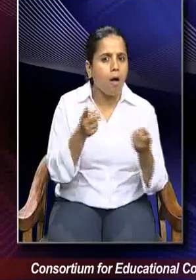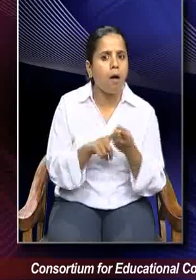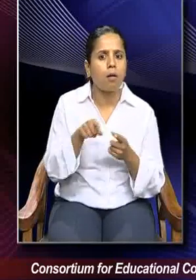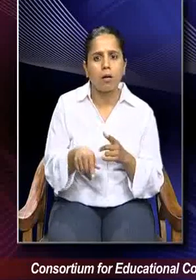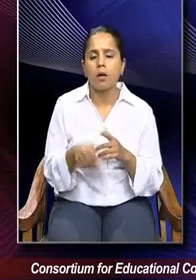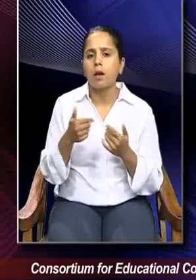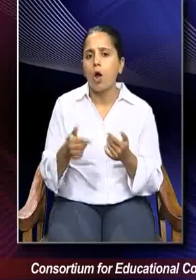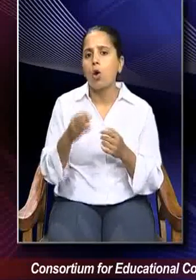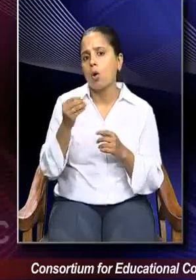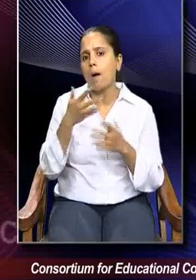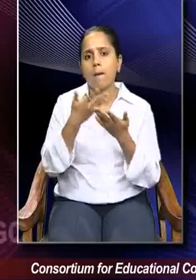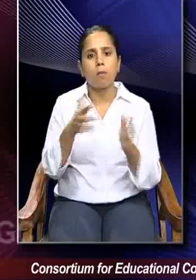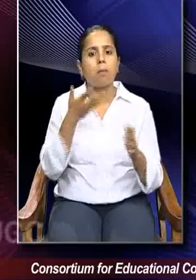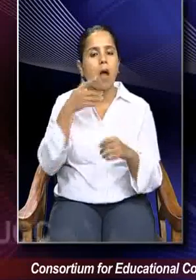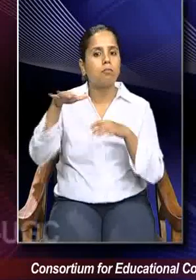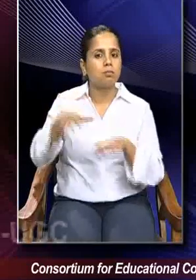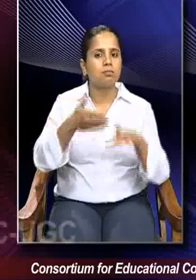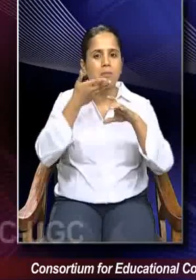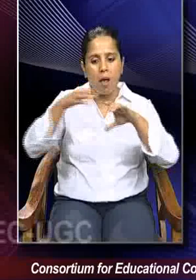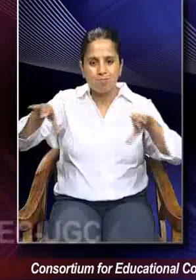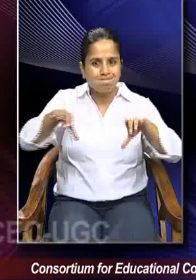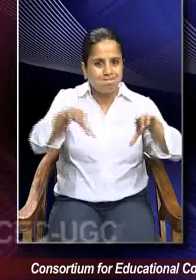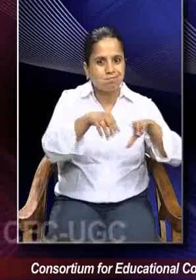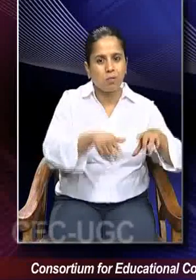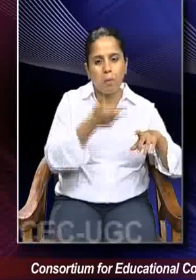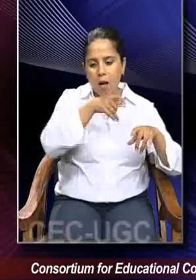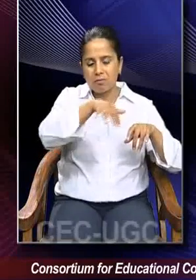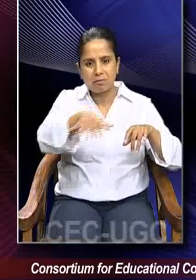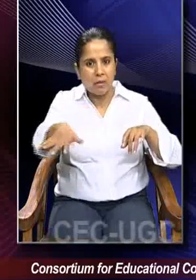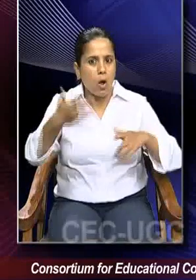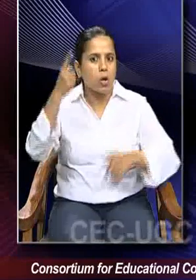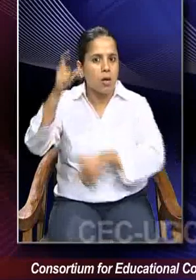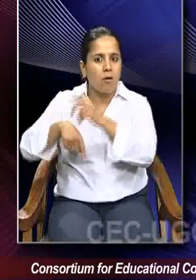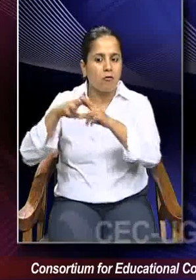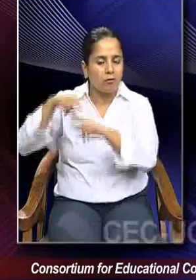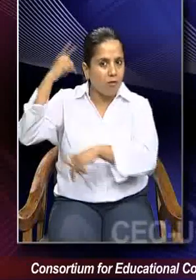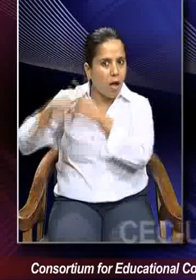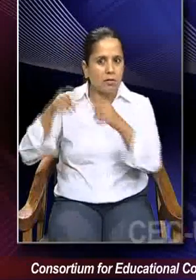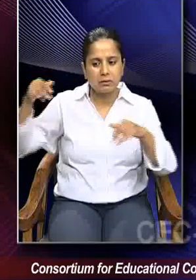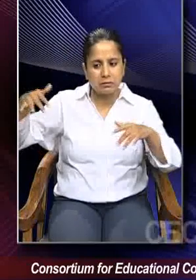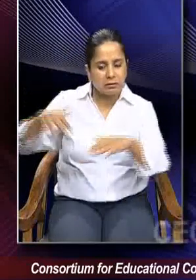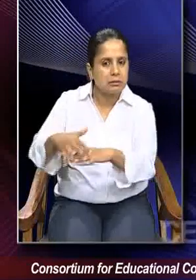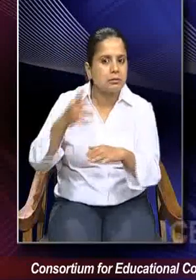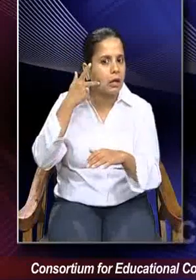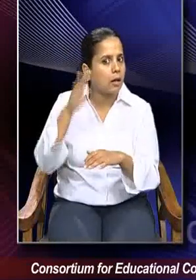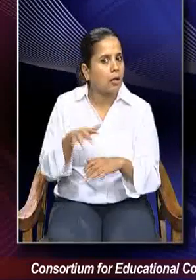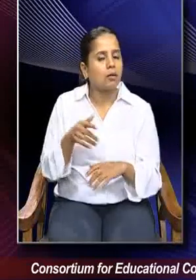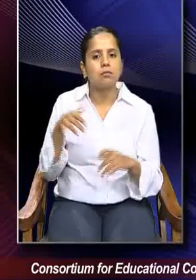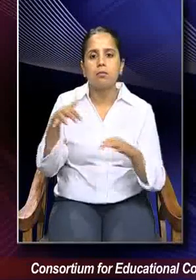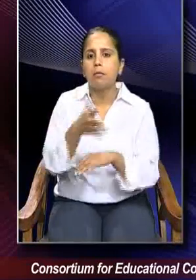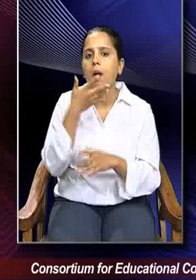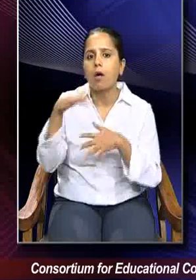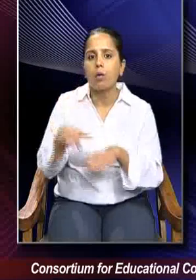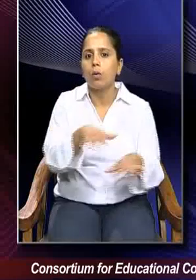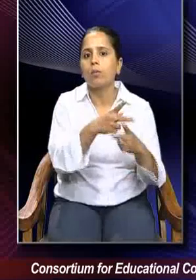open sewers for residential and industrial waste, especially which comprises